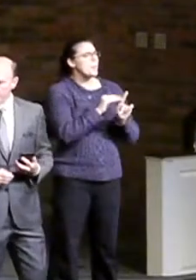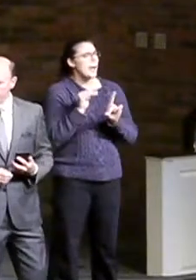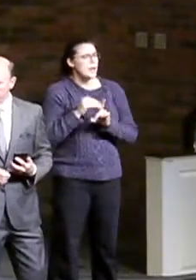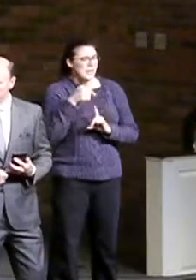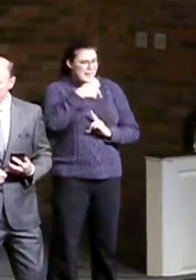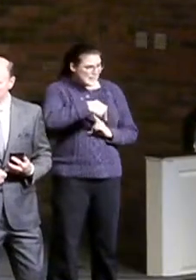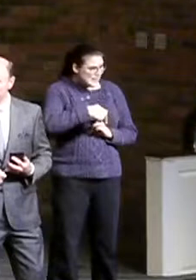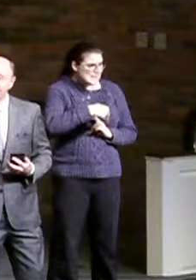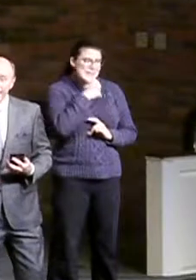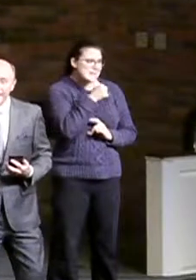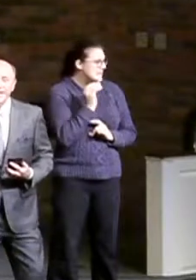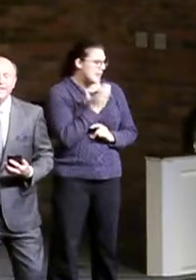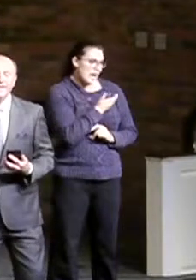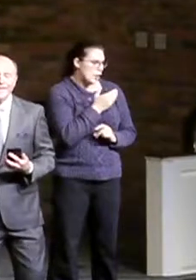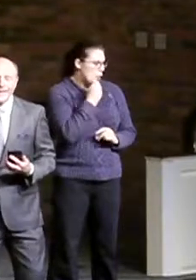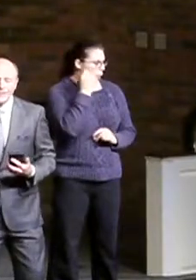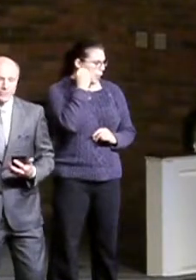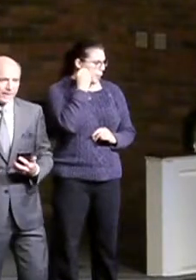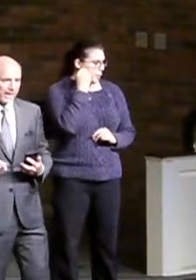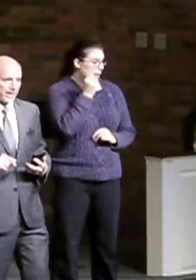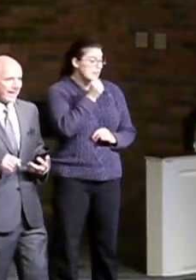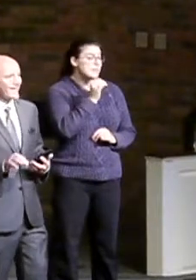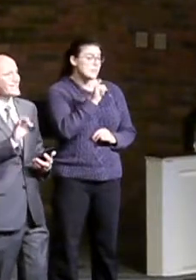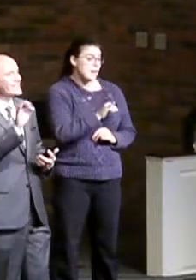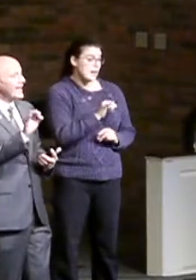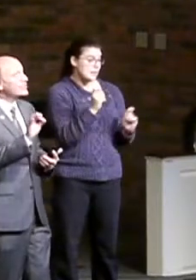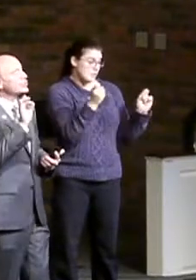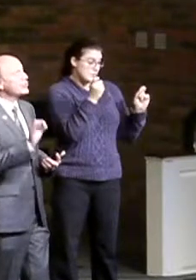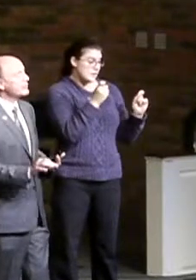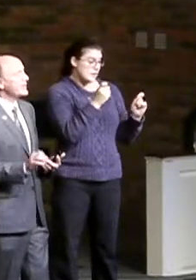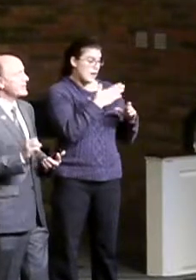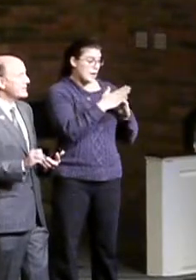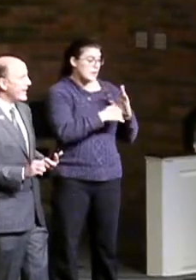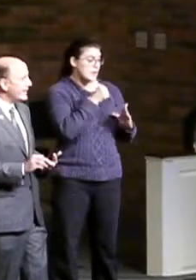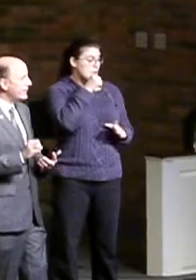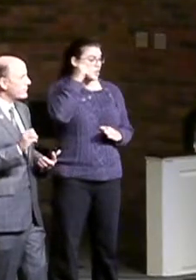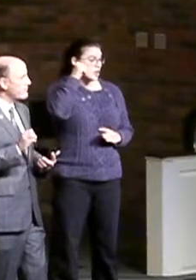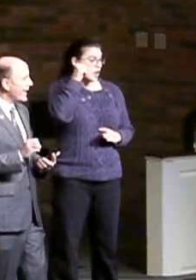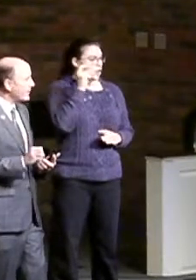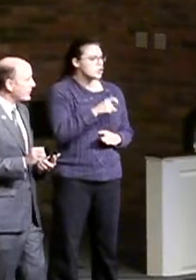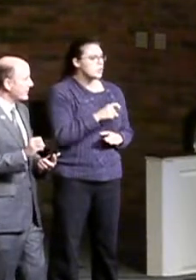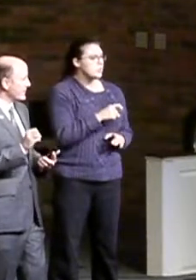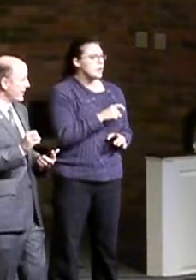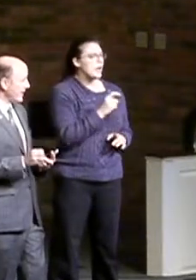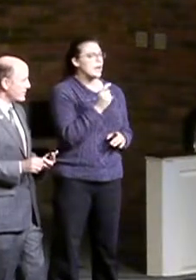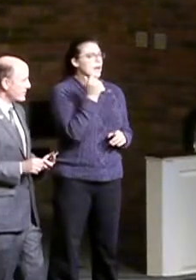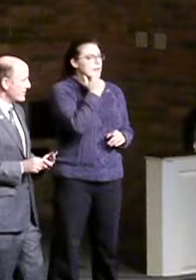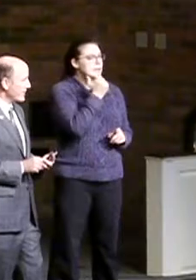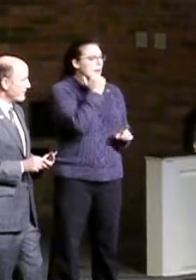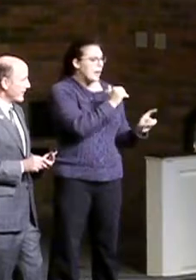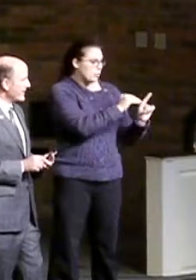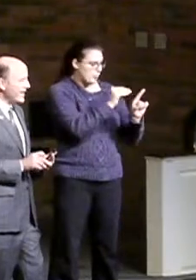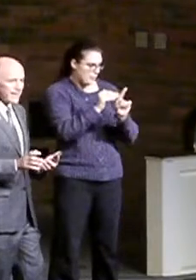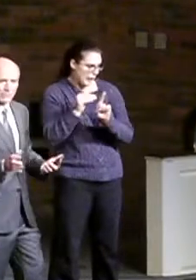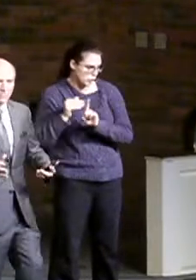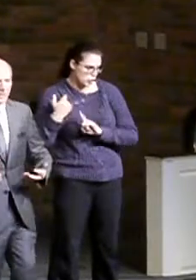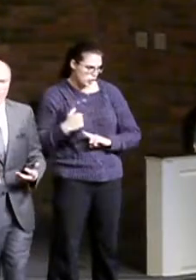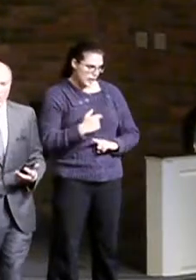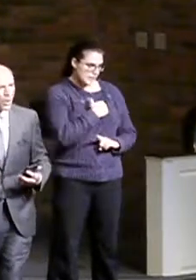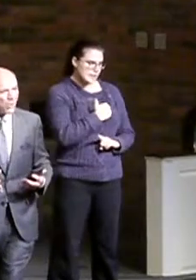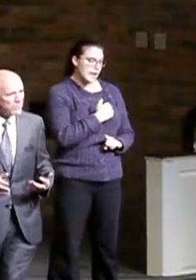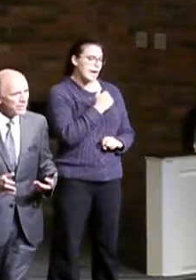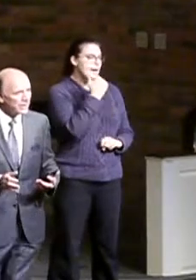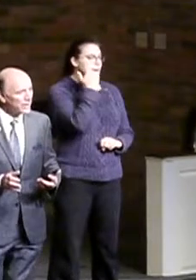home. It ended yesterday. It should be a daily reminder to us. Daily